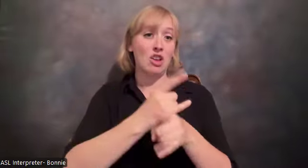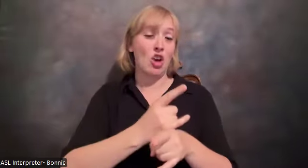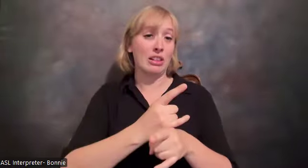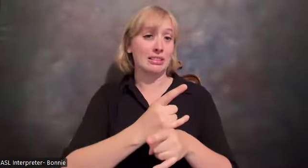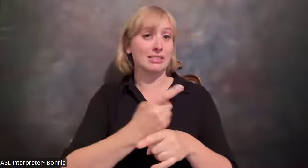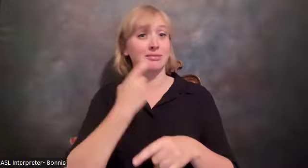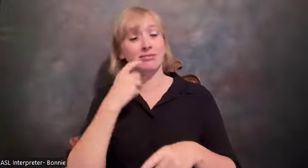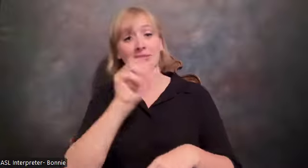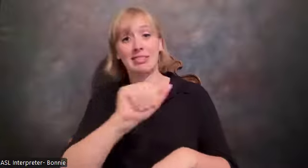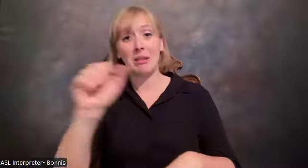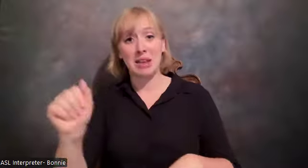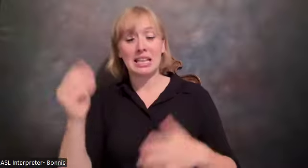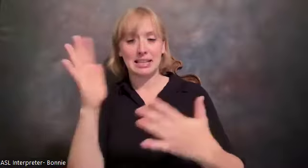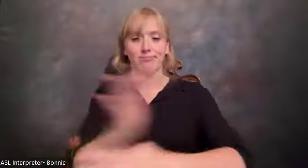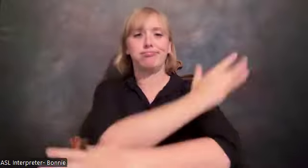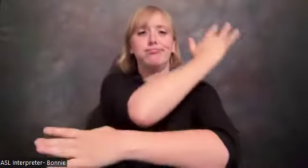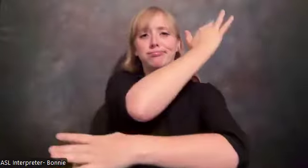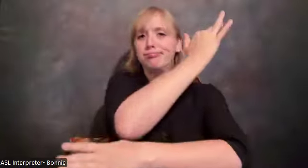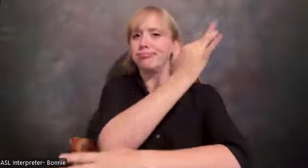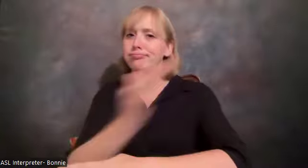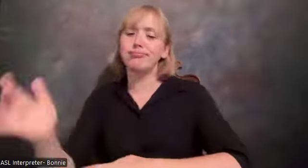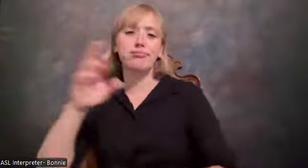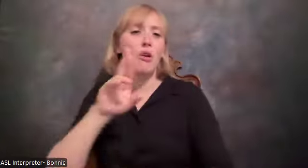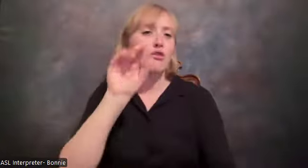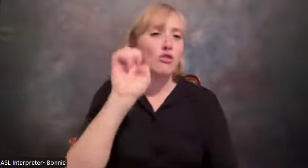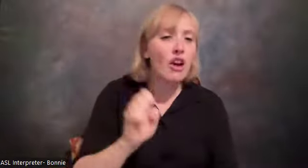a wide cross-section of society. Every single race, creed, color,